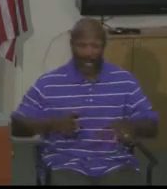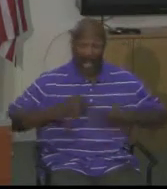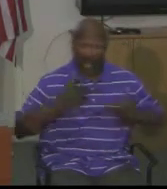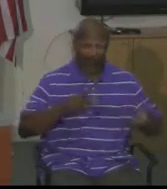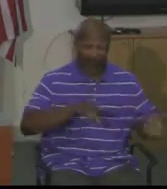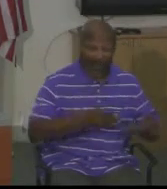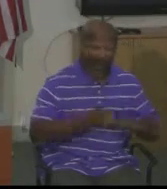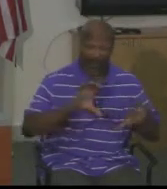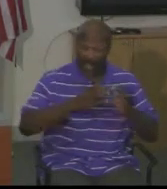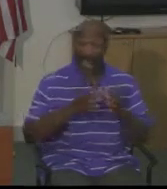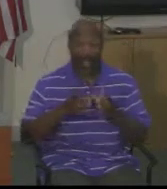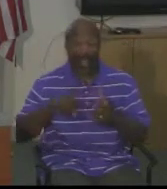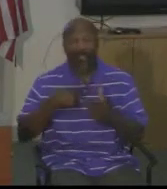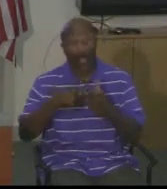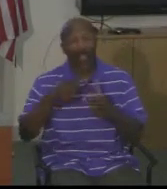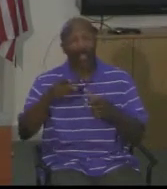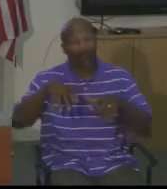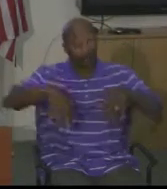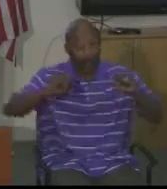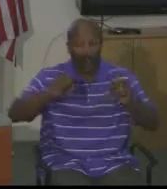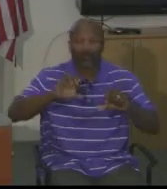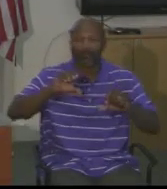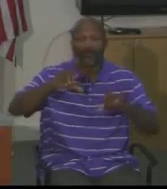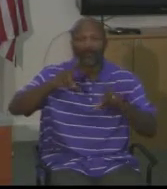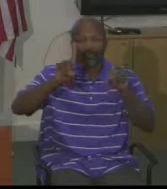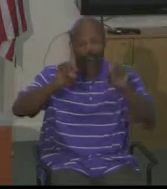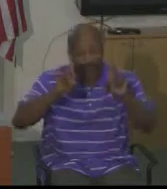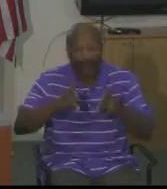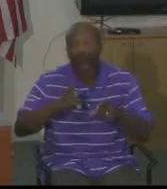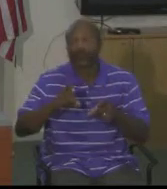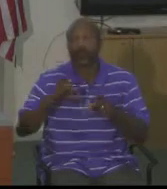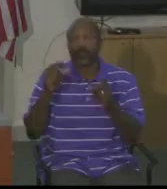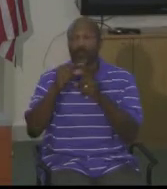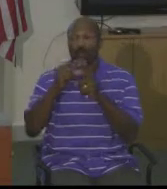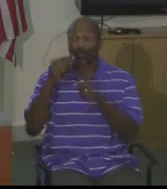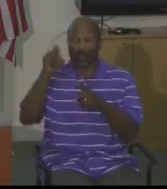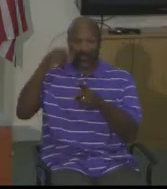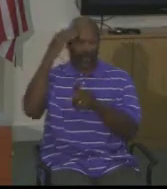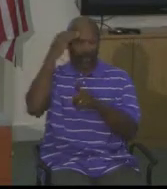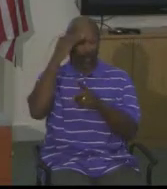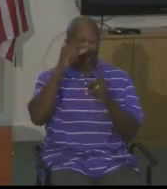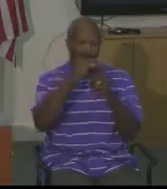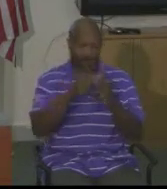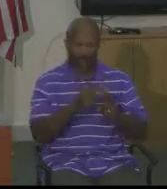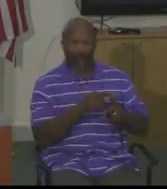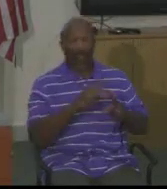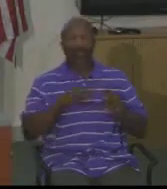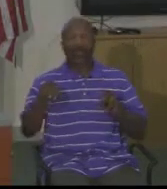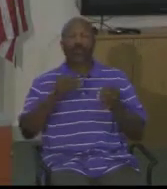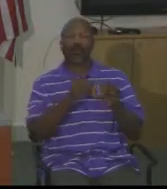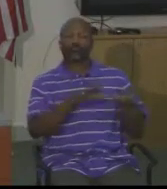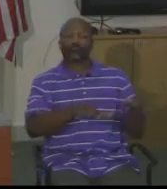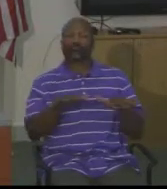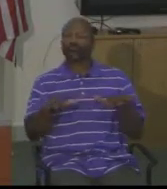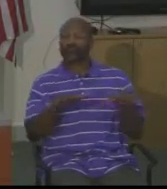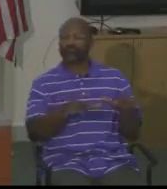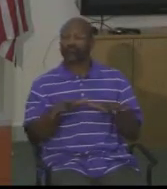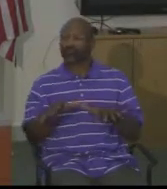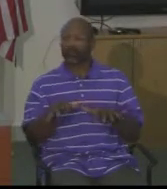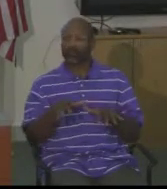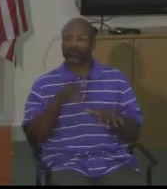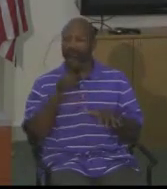death type class, and I would make you take it every chapter. I make you take this. This is more relaxed.